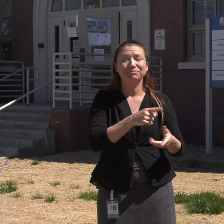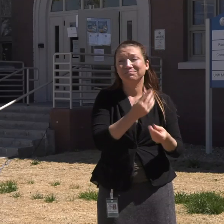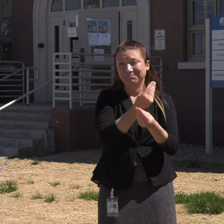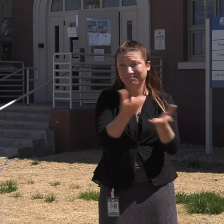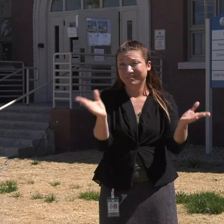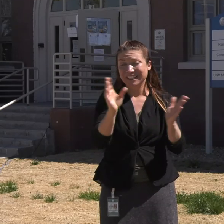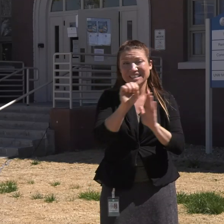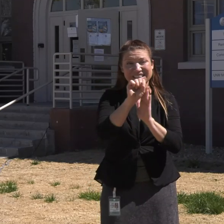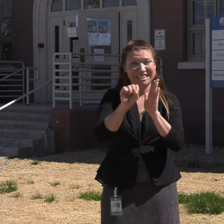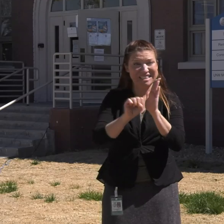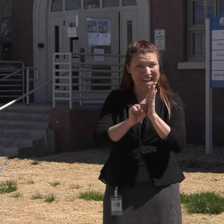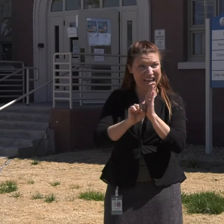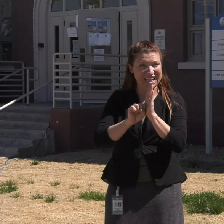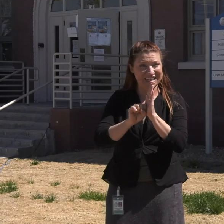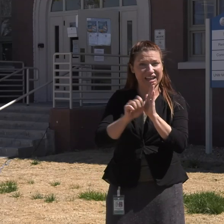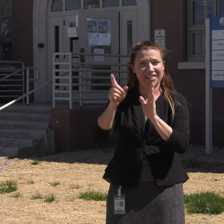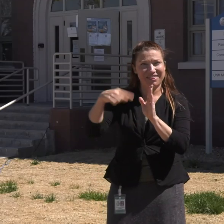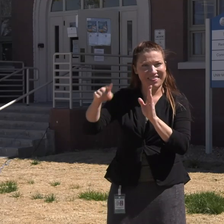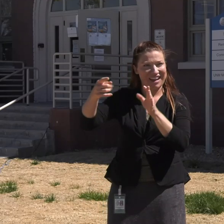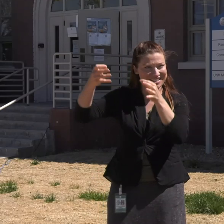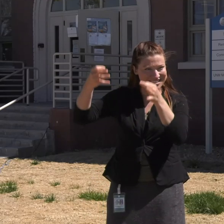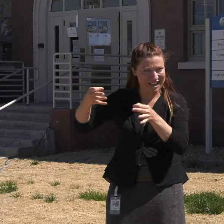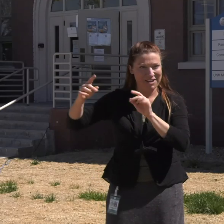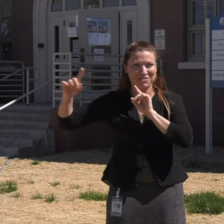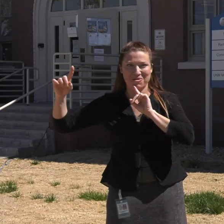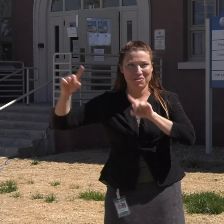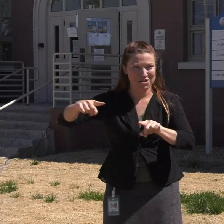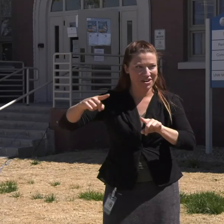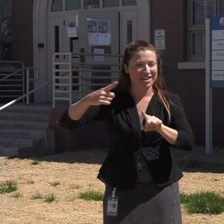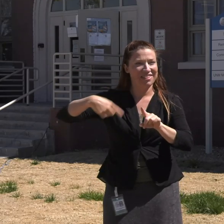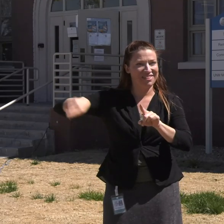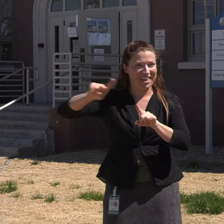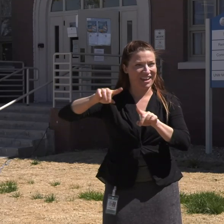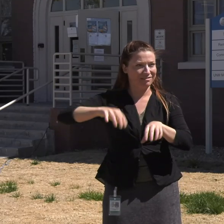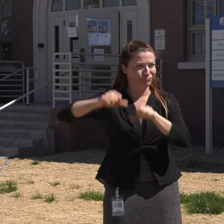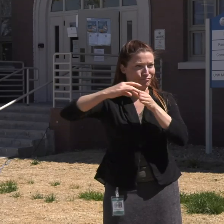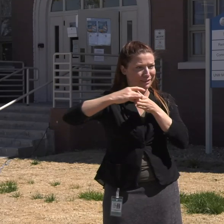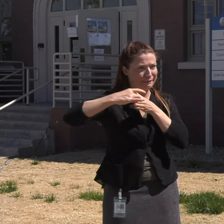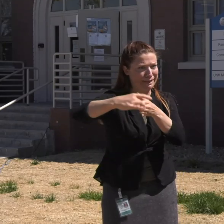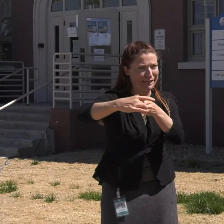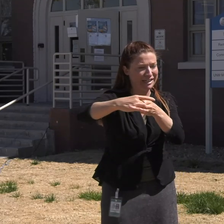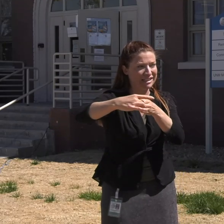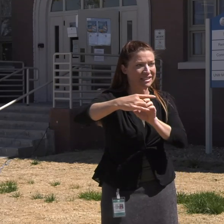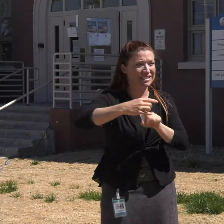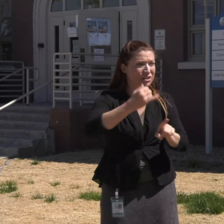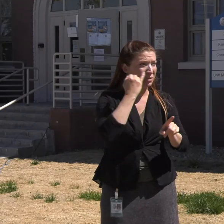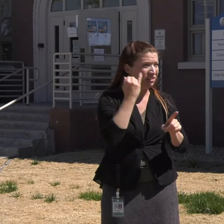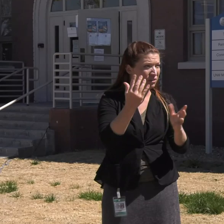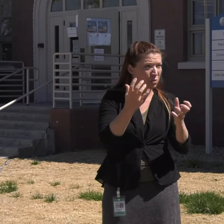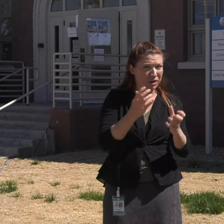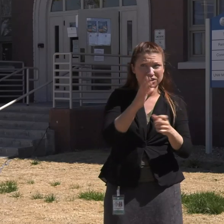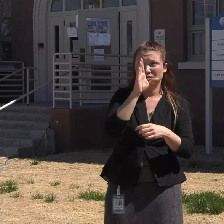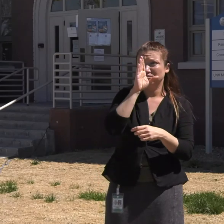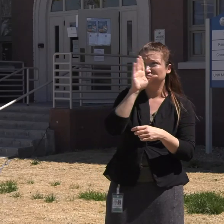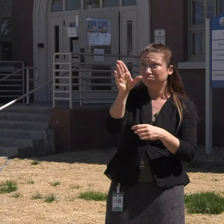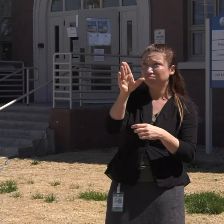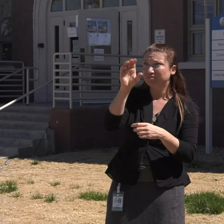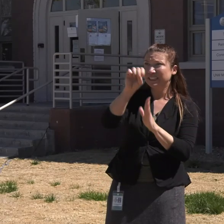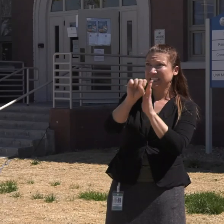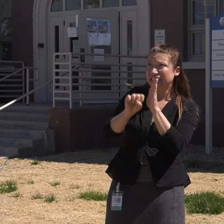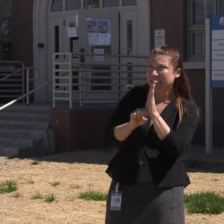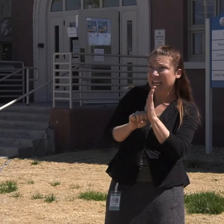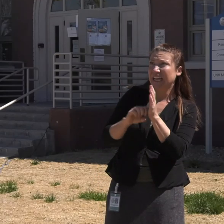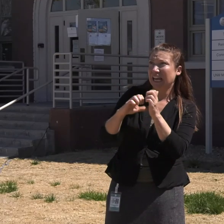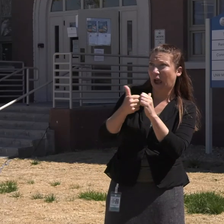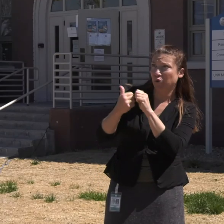all of the state orders, and so that hasn't changed. So obviously, for direct enforcement questions directed to the state. With